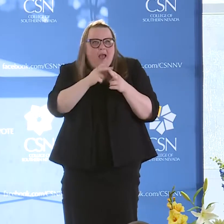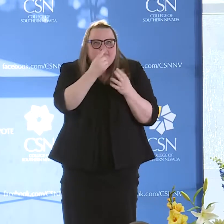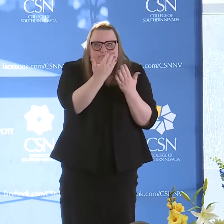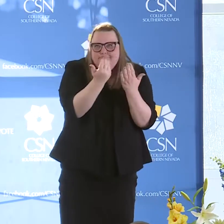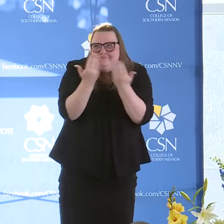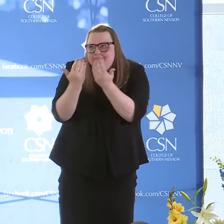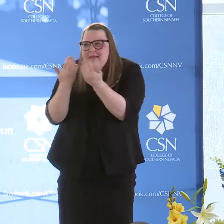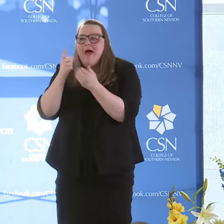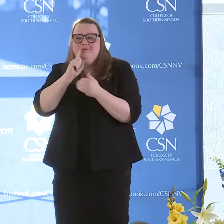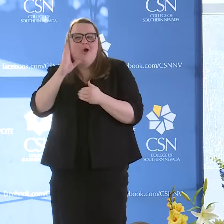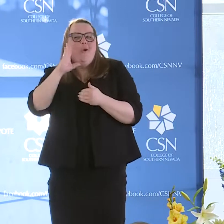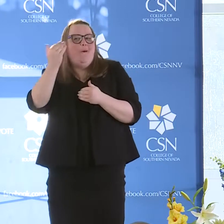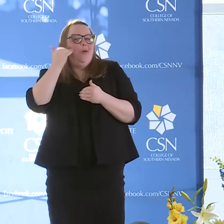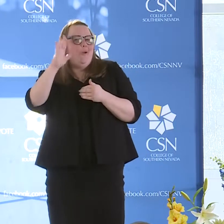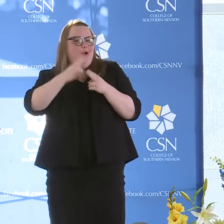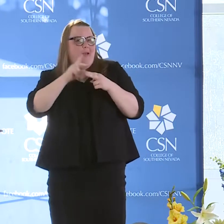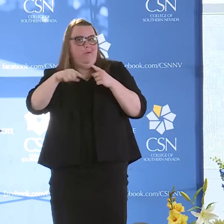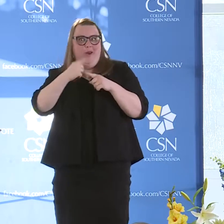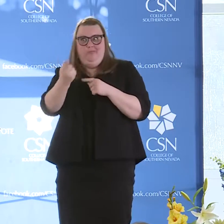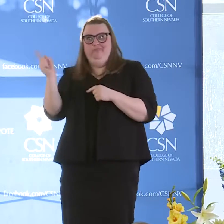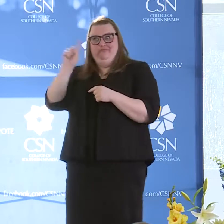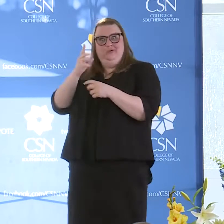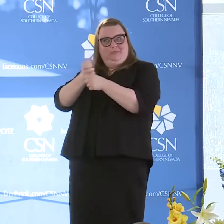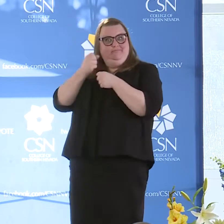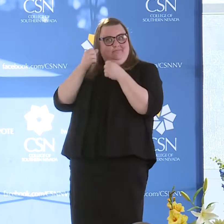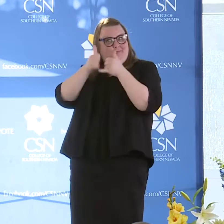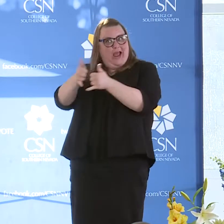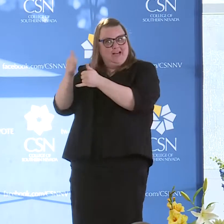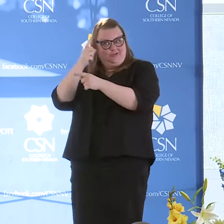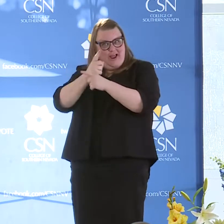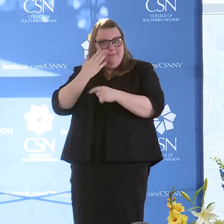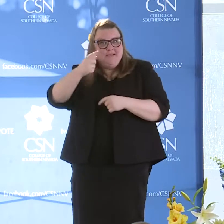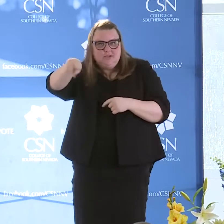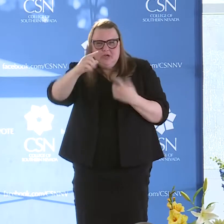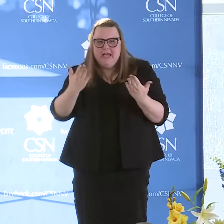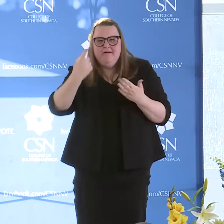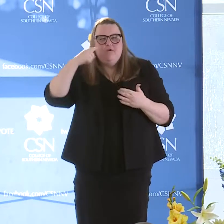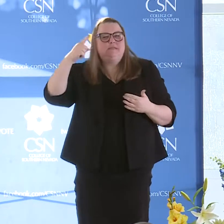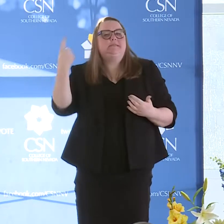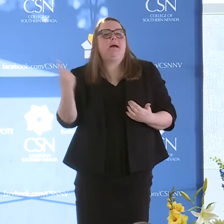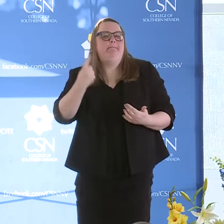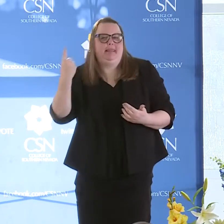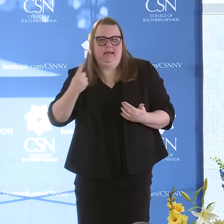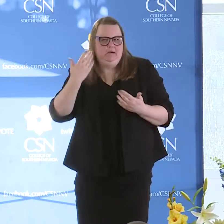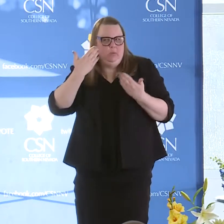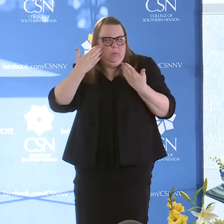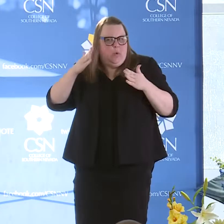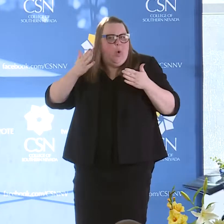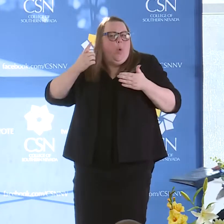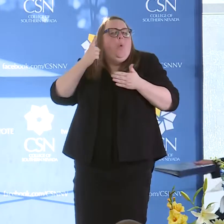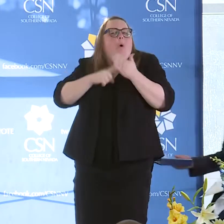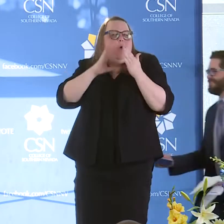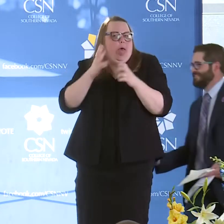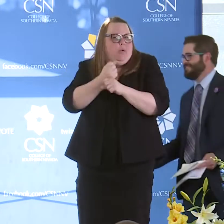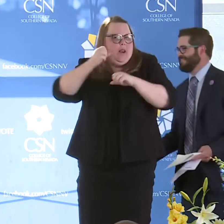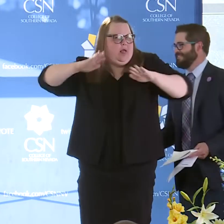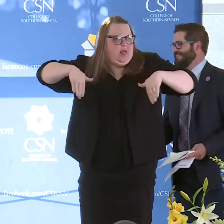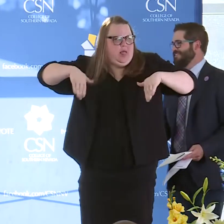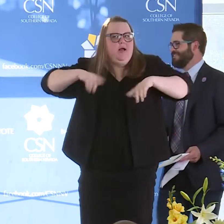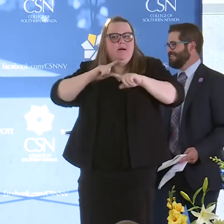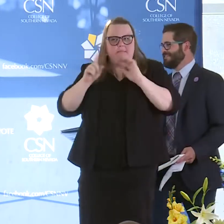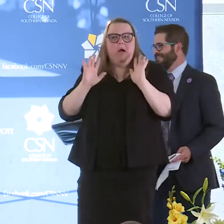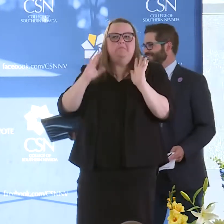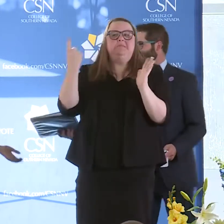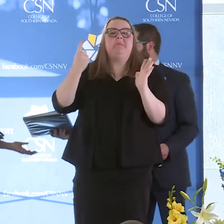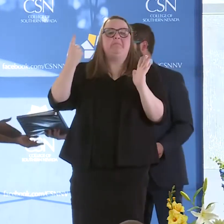get it when you guys are getting your prizes, right? Yeah? Because you guys are you're here for something, but you're not sure what. I don't know